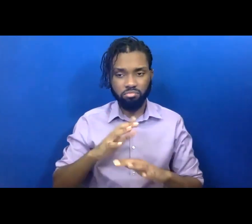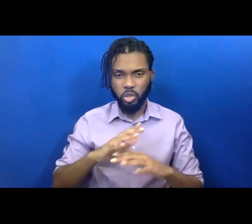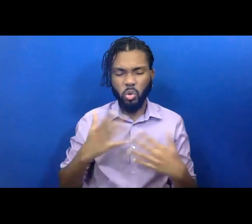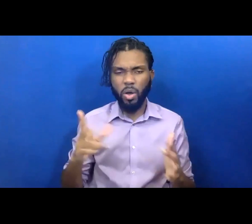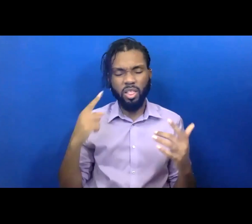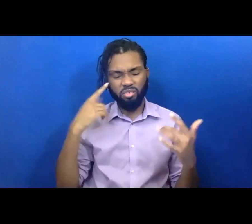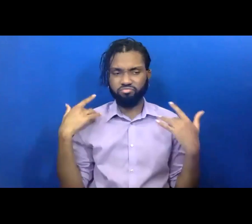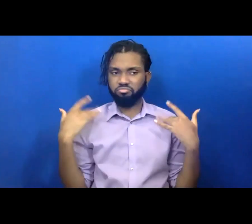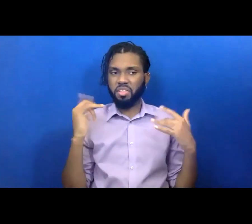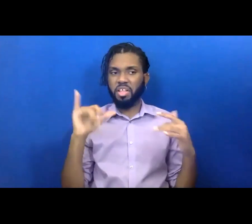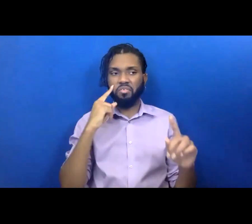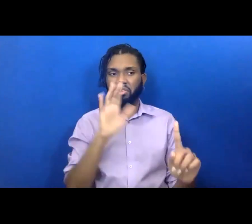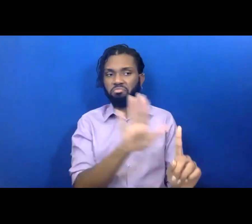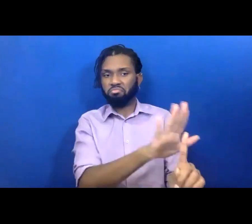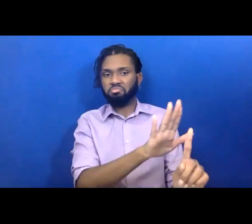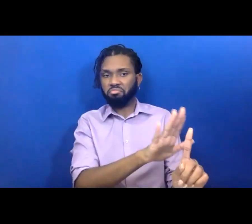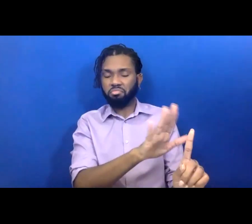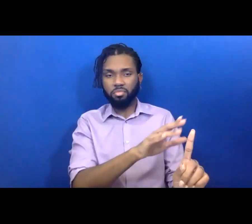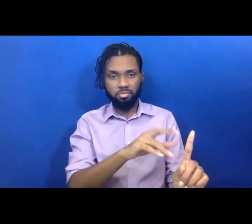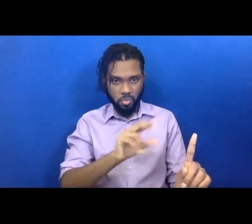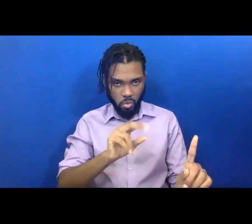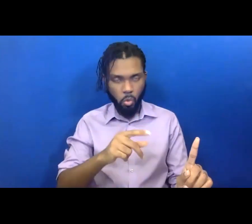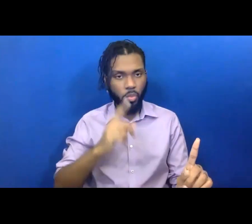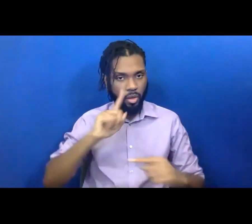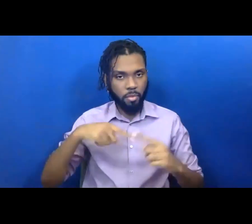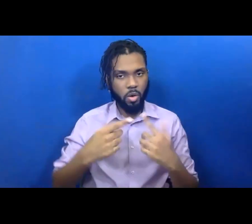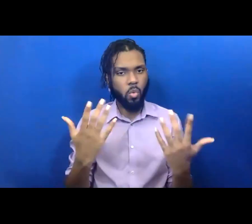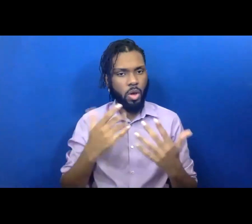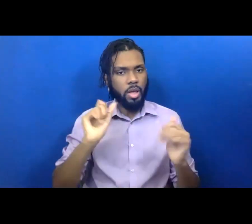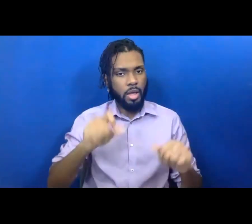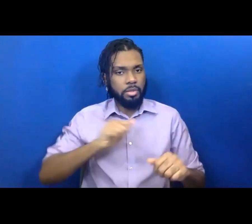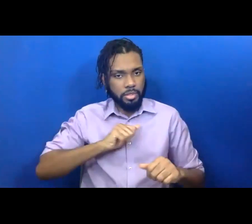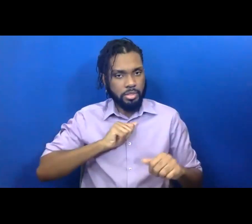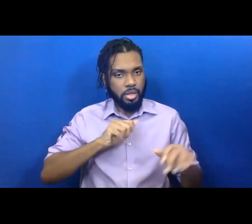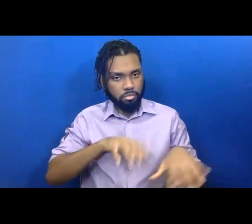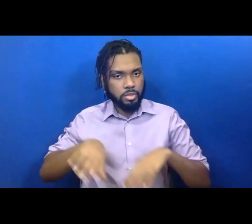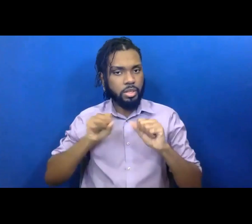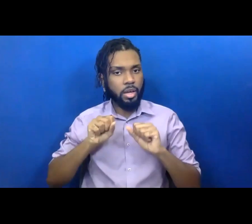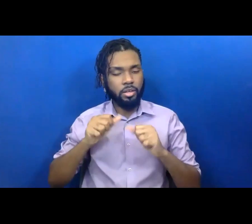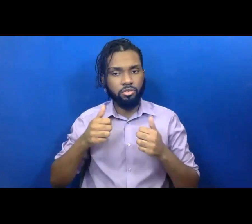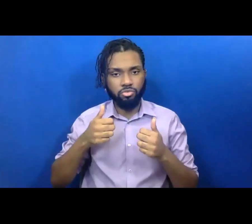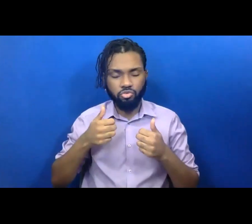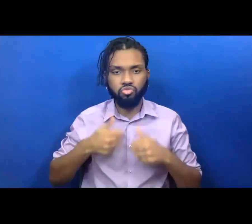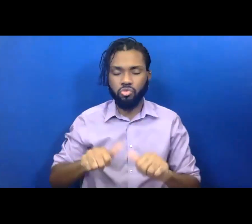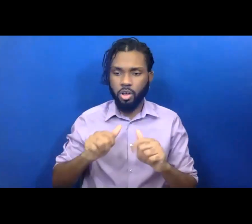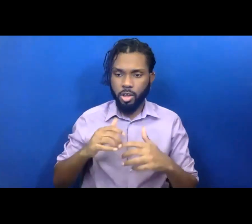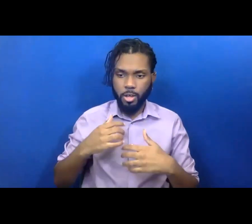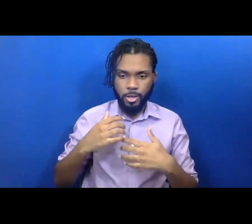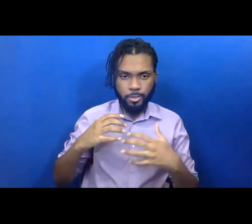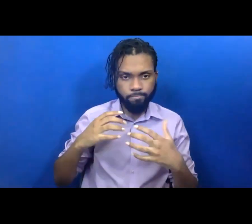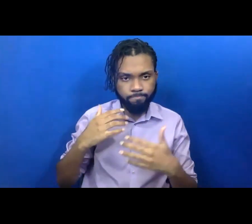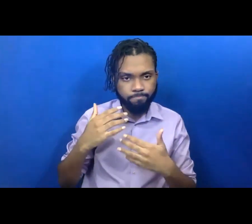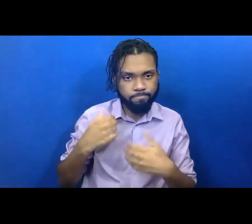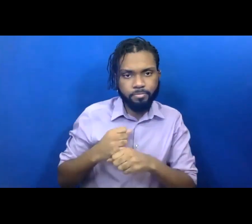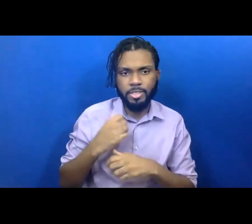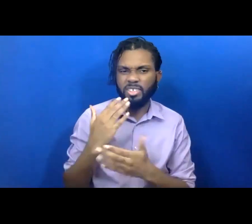thinking, okay, what piece of this can I take for myself to try to effect some kind of change? So taking